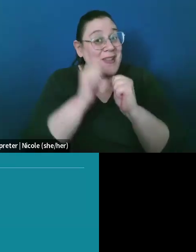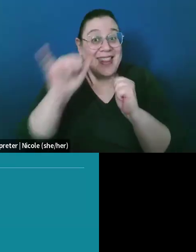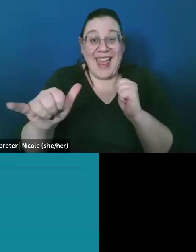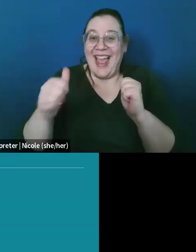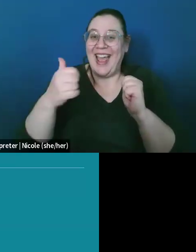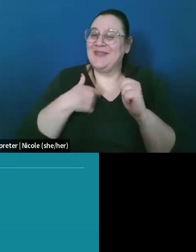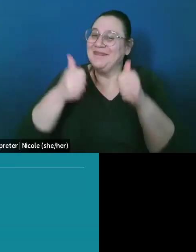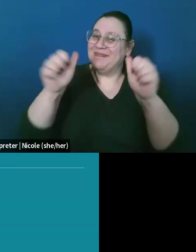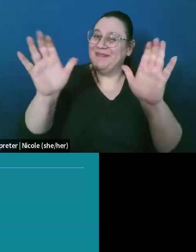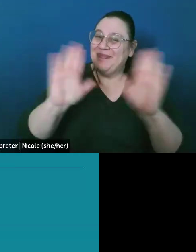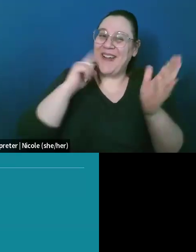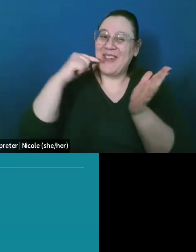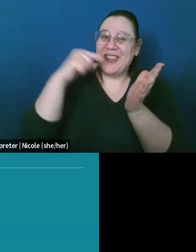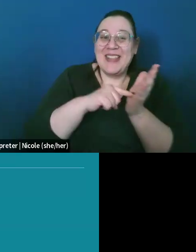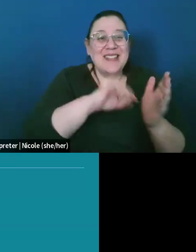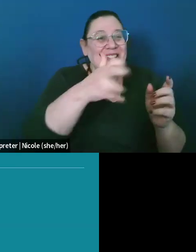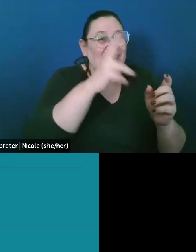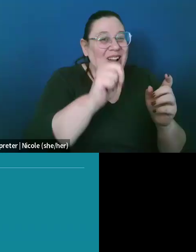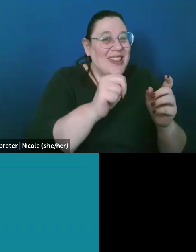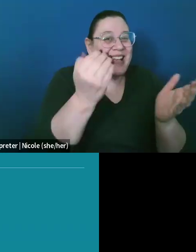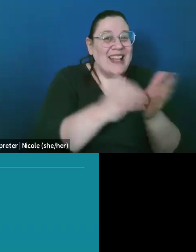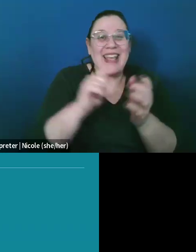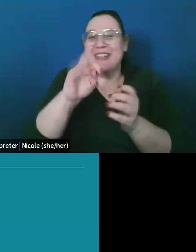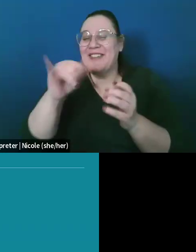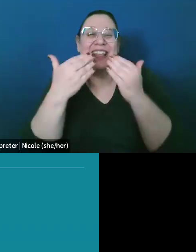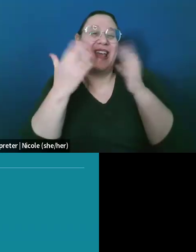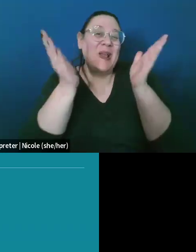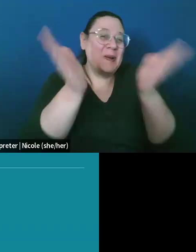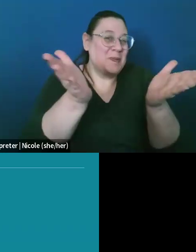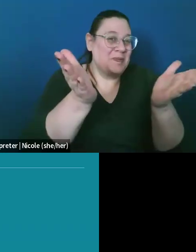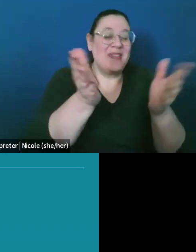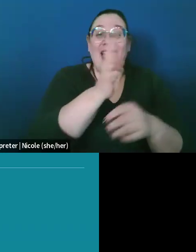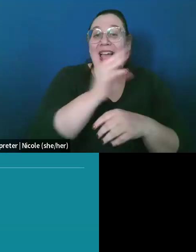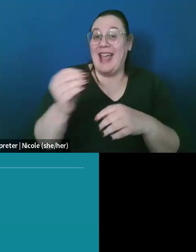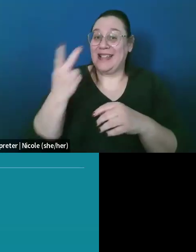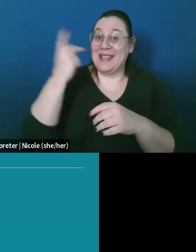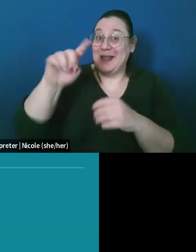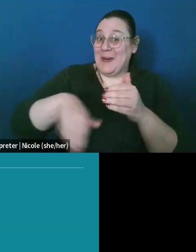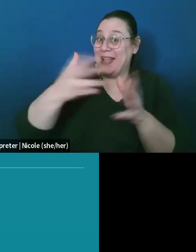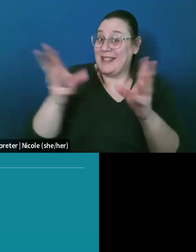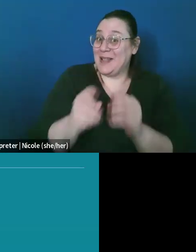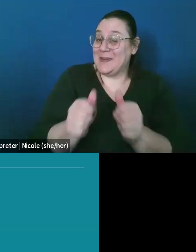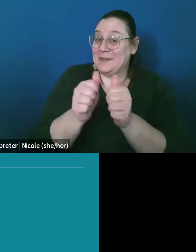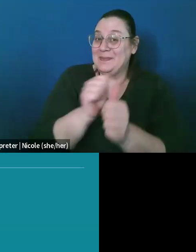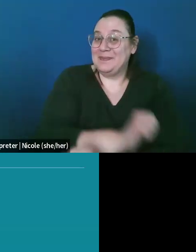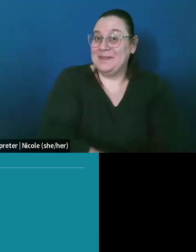going to say goodbye for this. Jonathan, again, Tiffany, thank you so much. And we will see you in the next session.